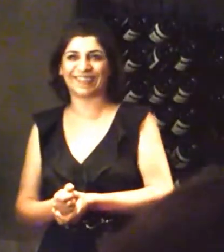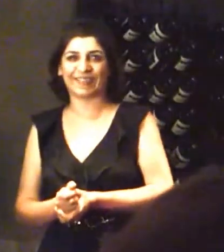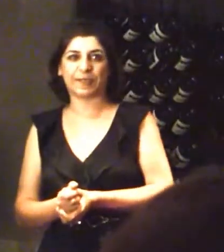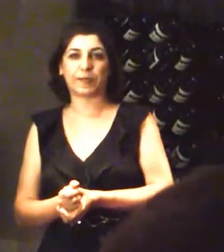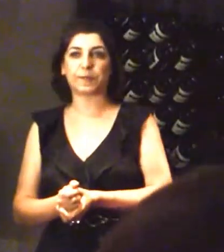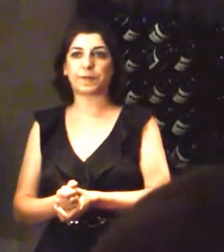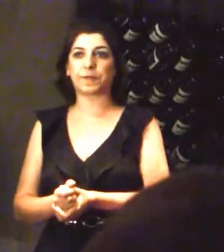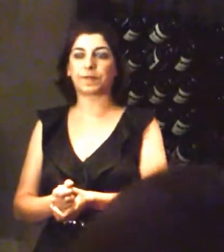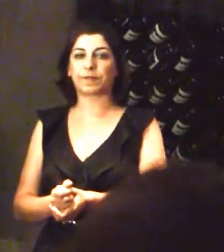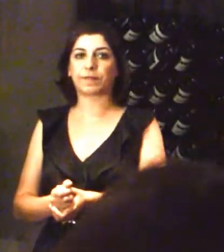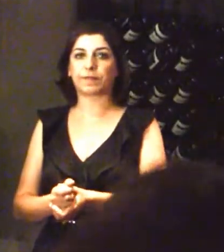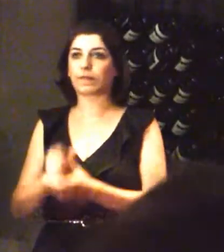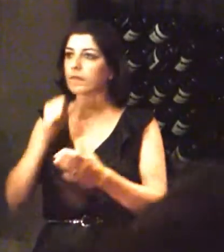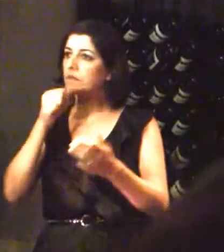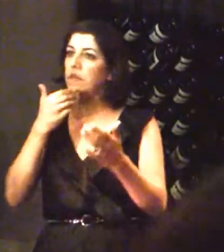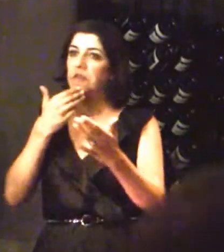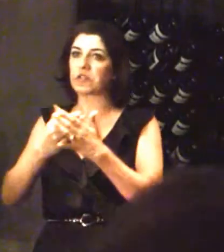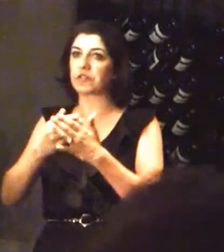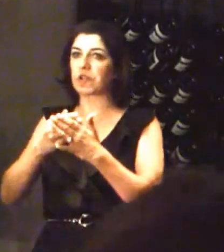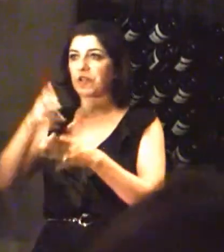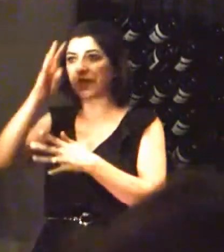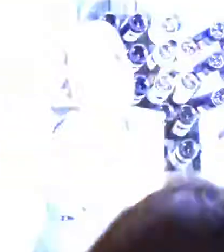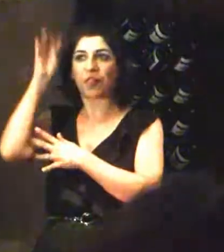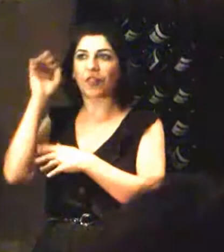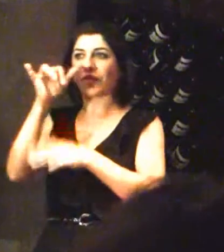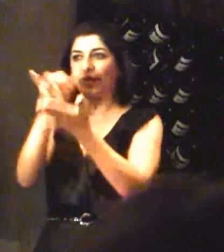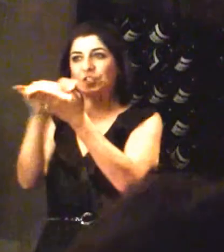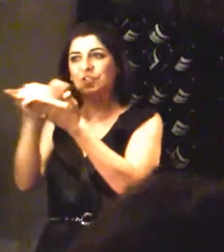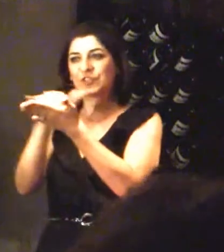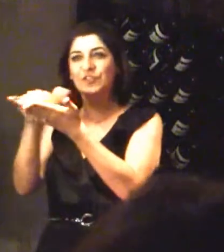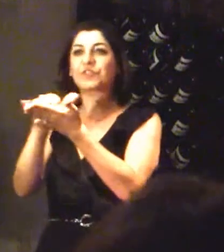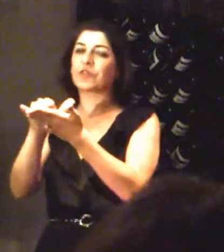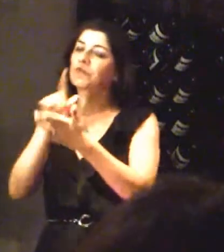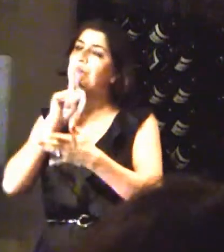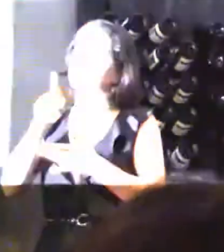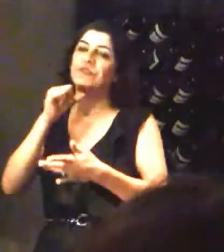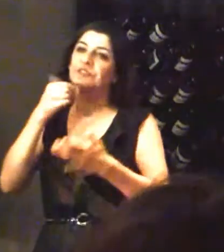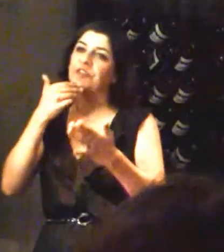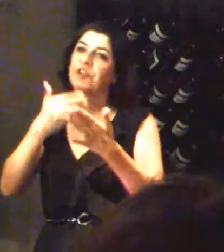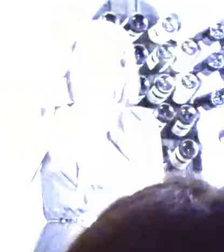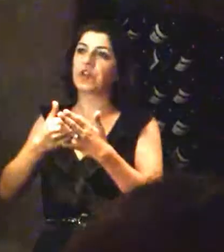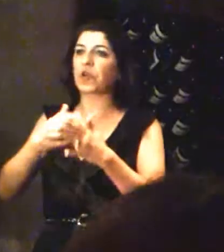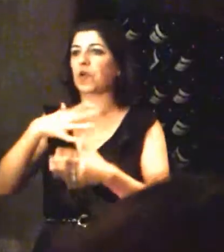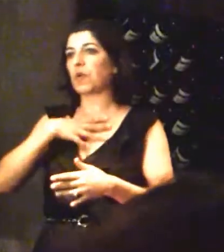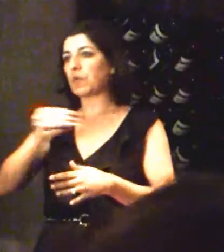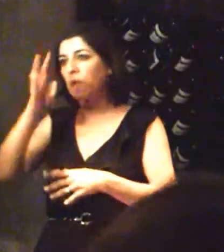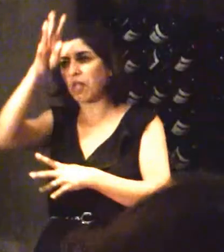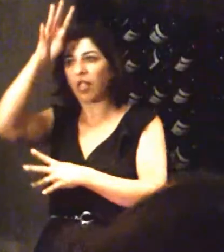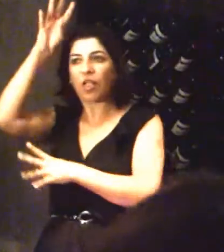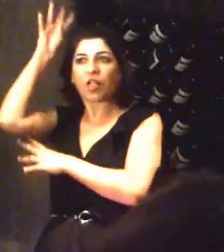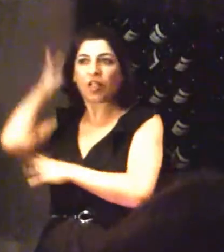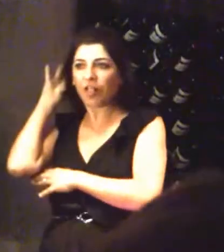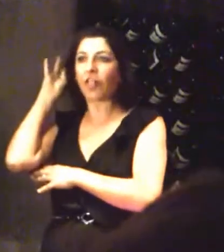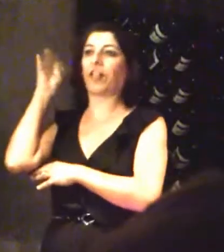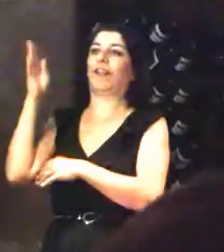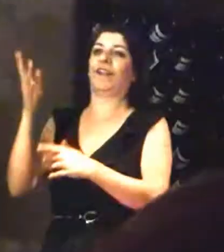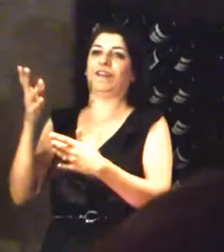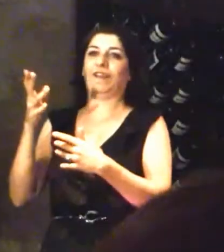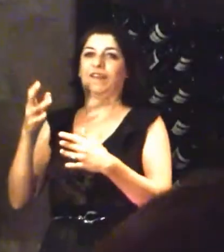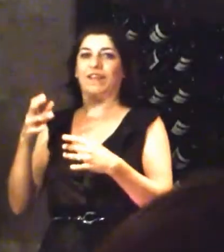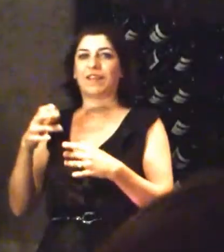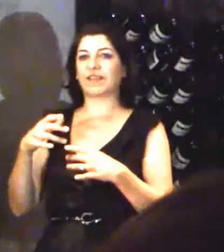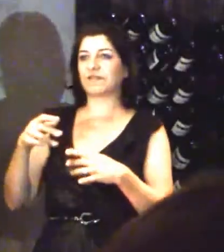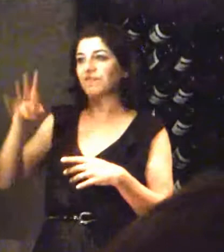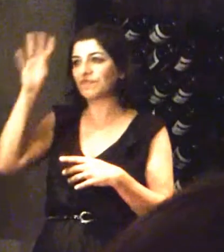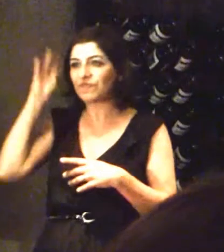I wasn't that good at it when I was a punk rocker in New York. I really wasn't. I had like a white mohawk and I was all like, you know, I had all my punk